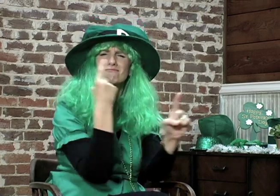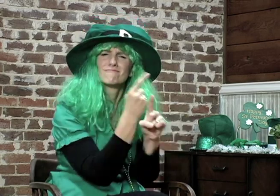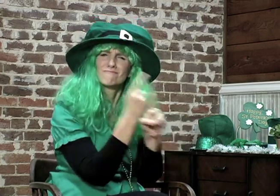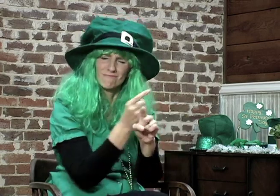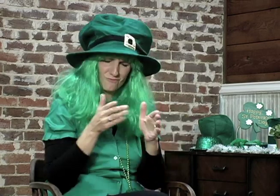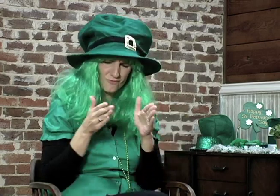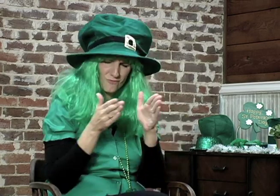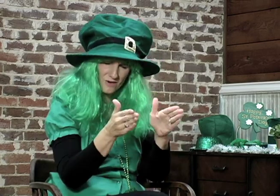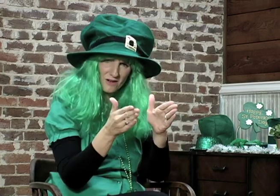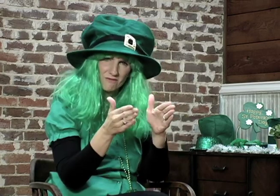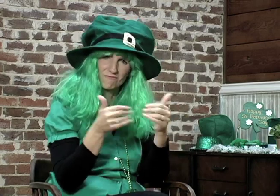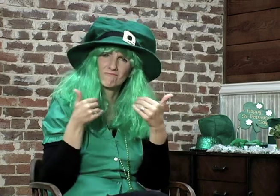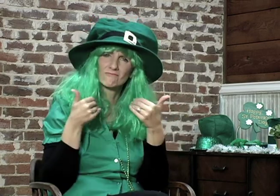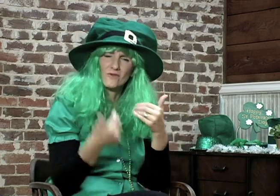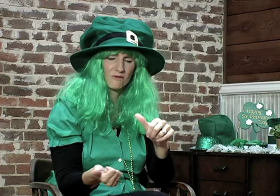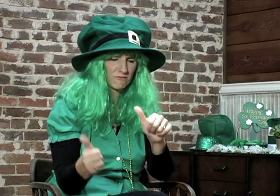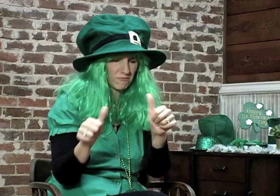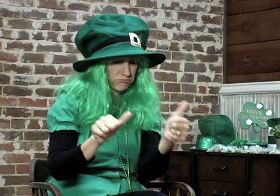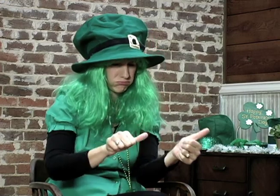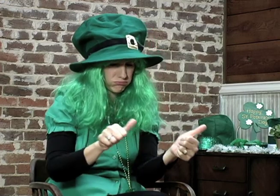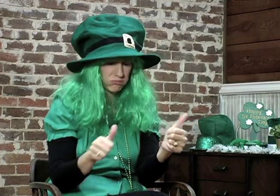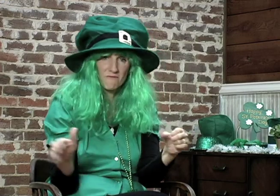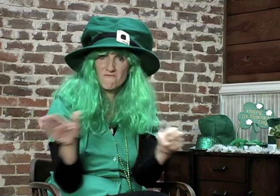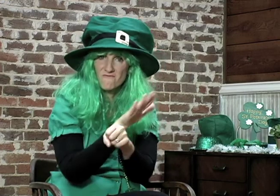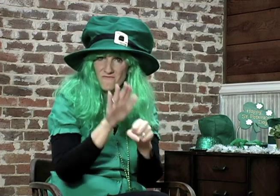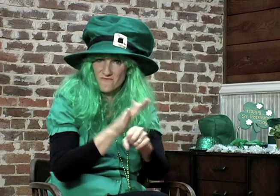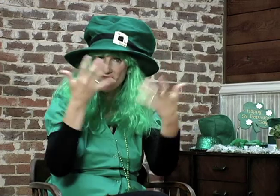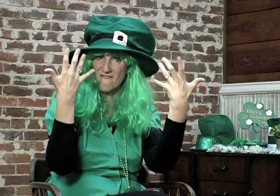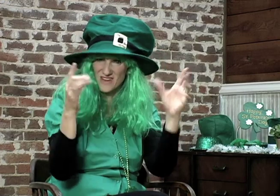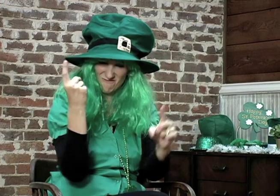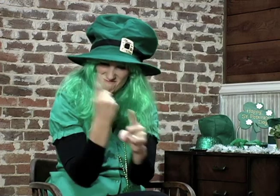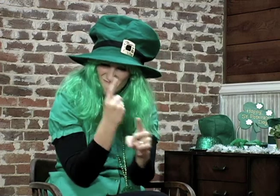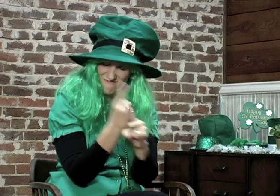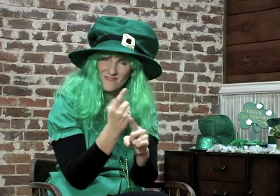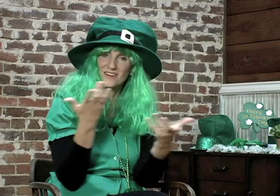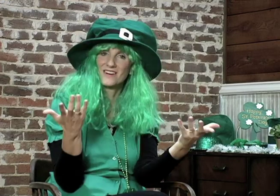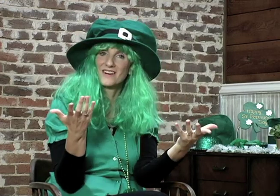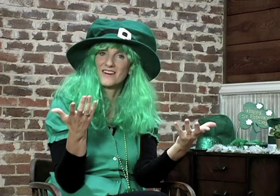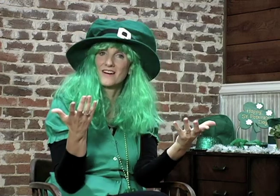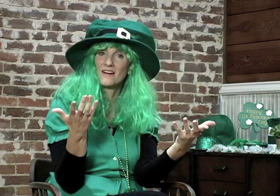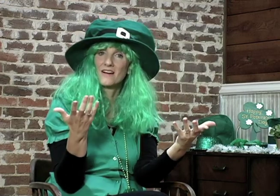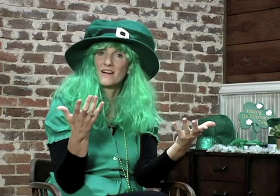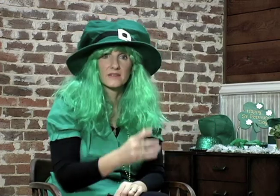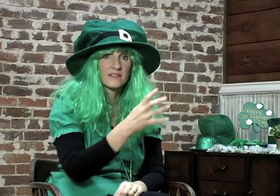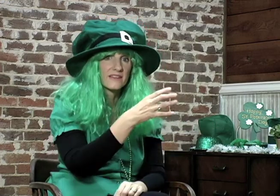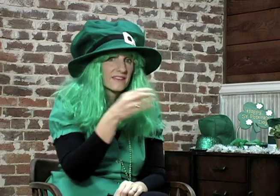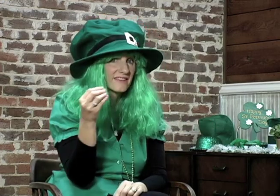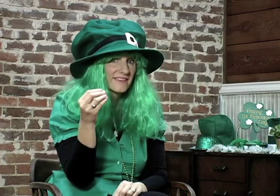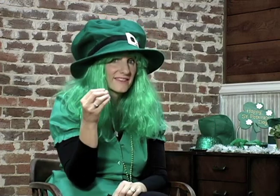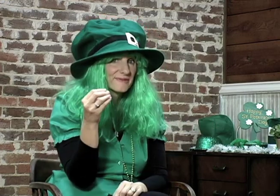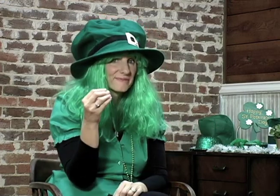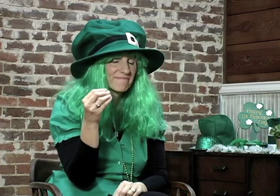Son, that Jesus was showing righteousness, the righteous way. The fulfillment of righteousness had occurred in